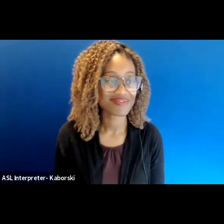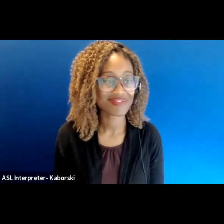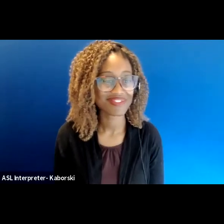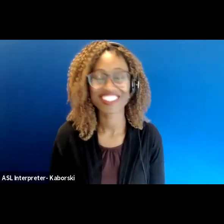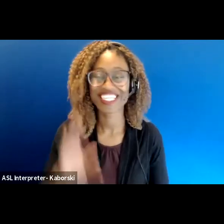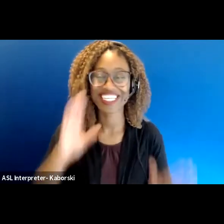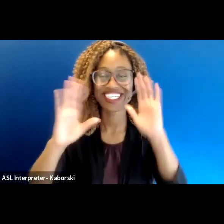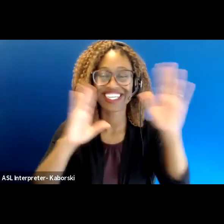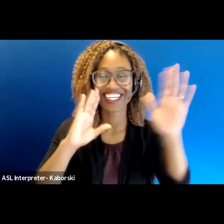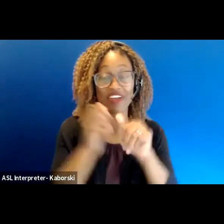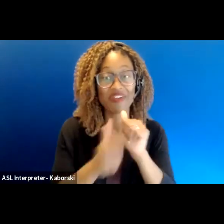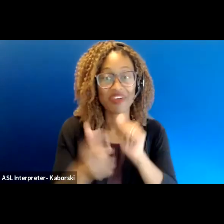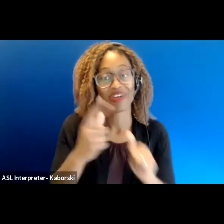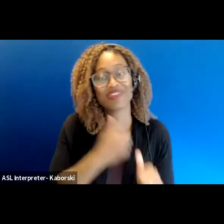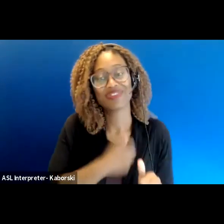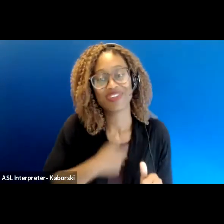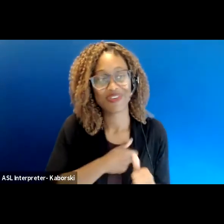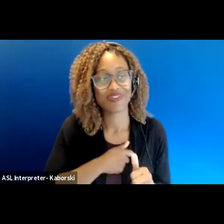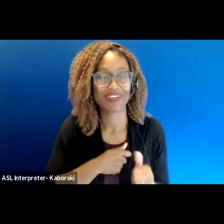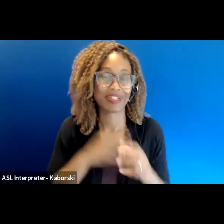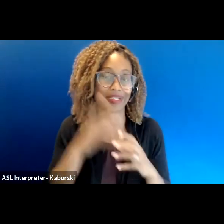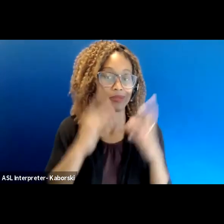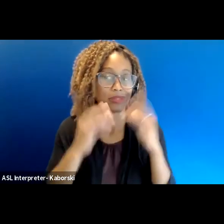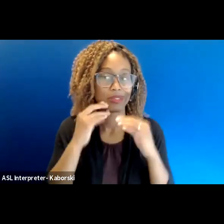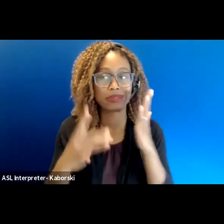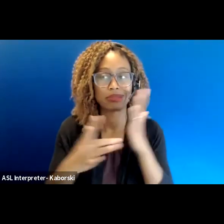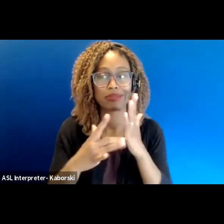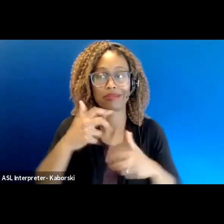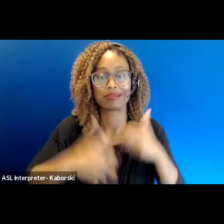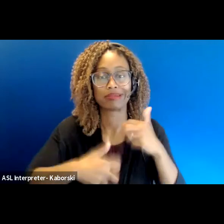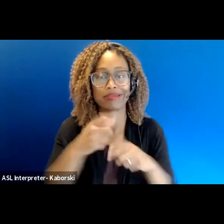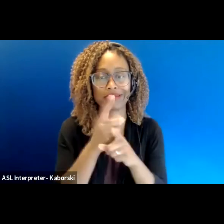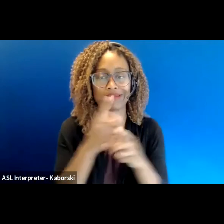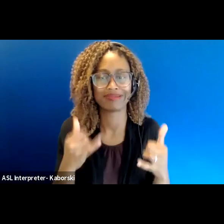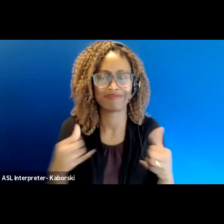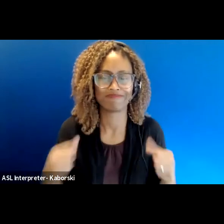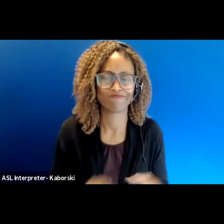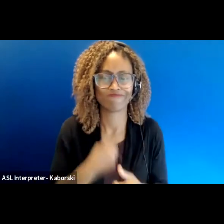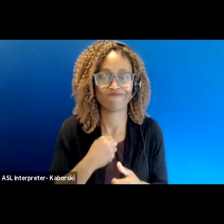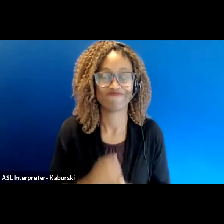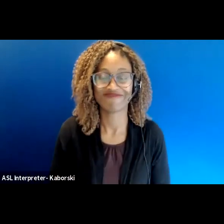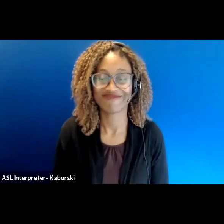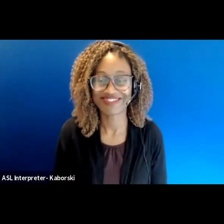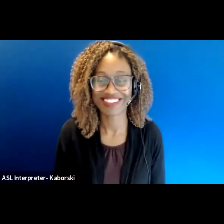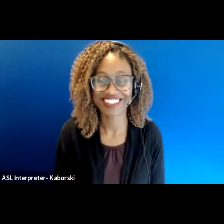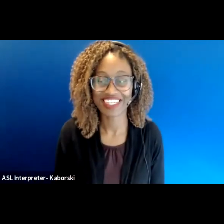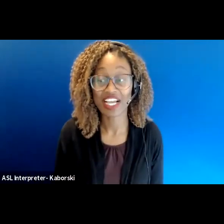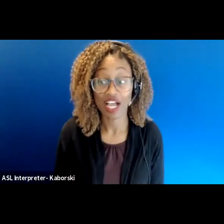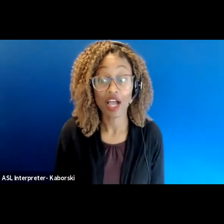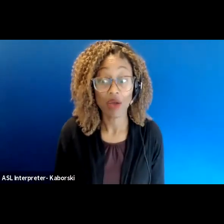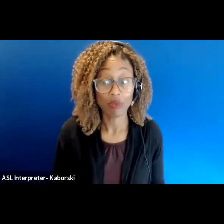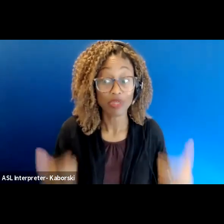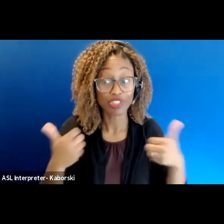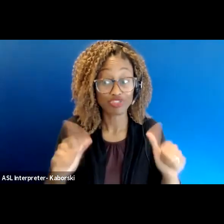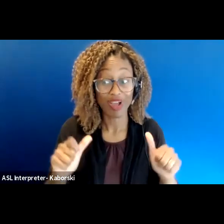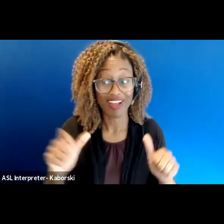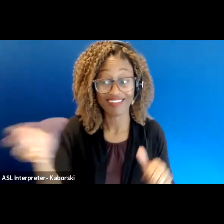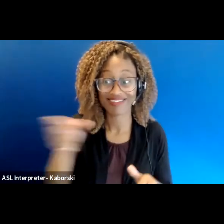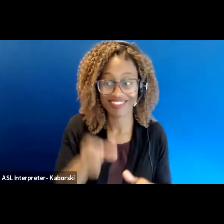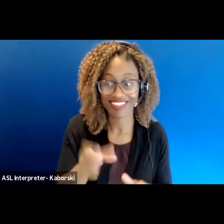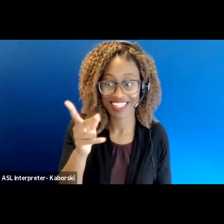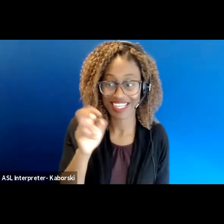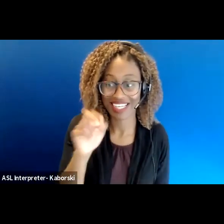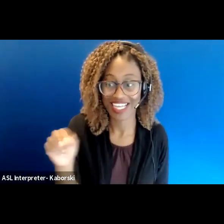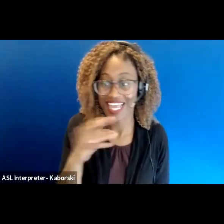Hi, everybody. We're experiencing some technical difficulties at the moment. We'll try to get Ken and